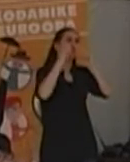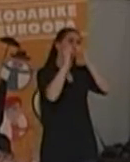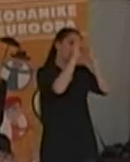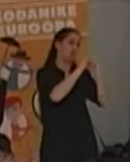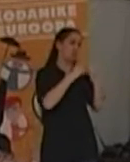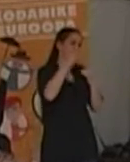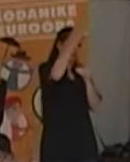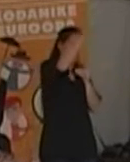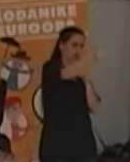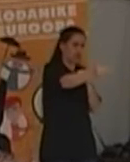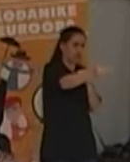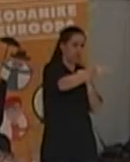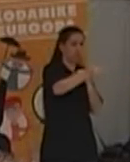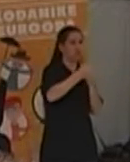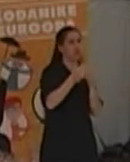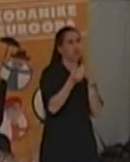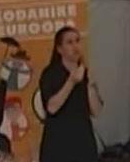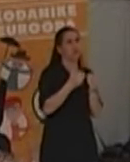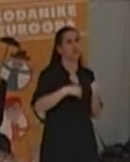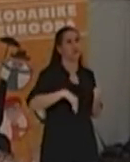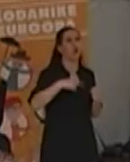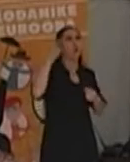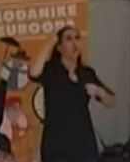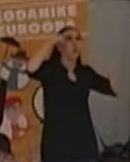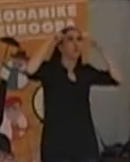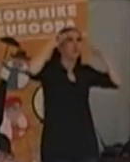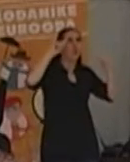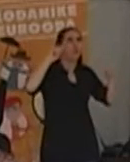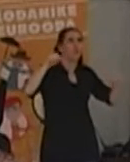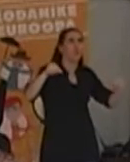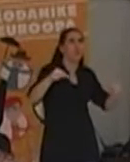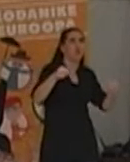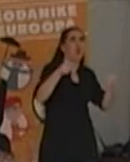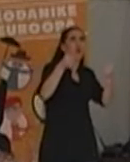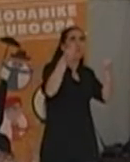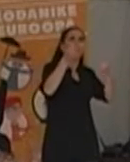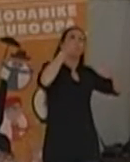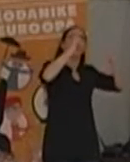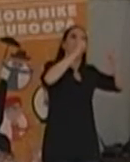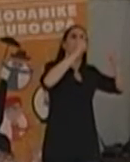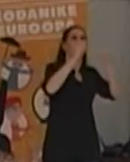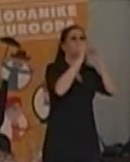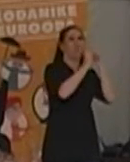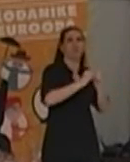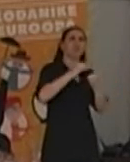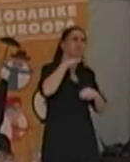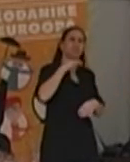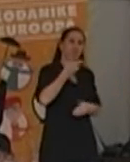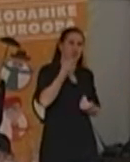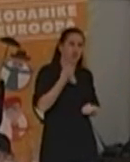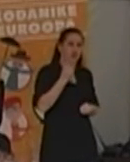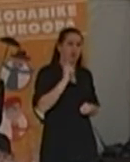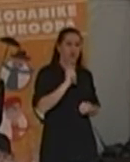is not long enough for utopia to develop into something real, but